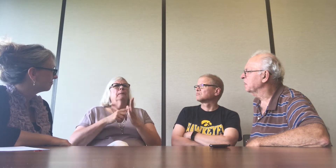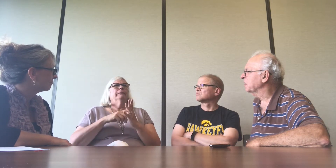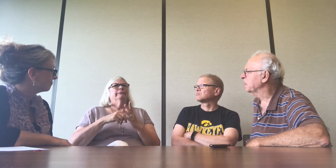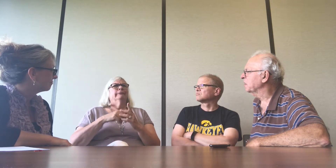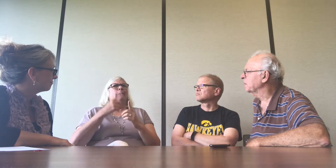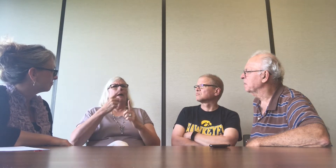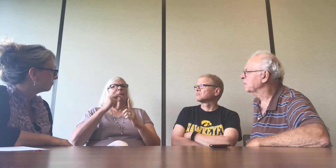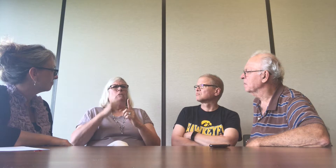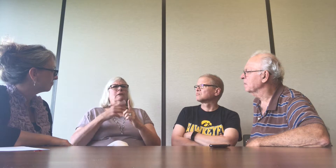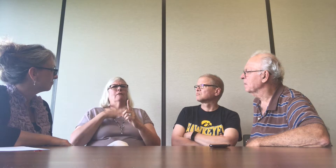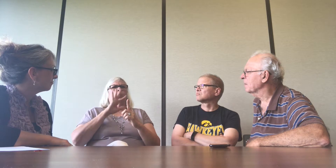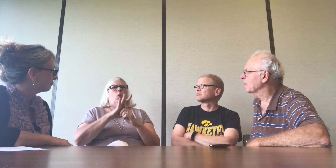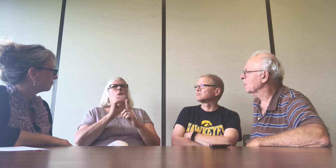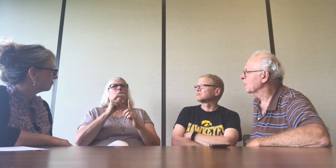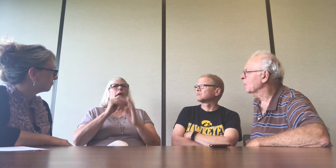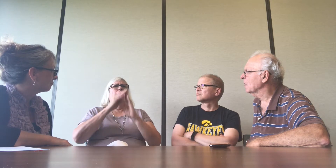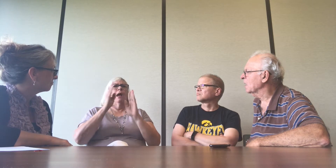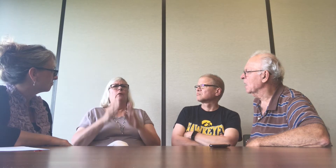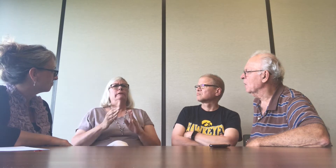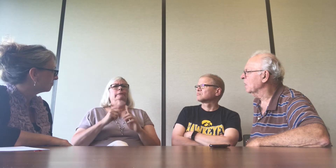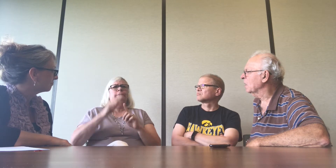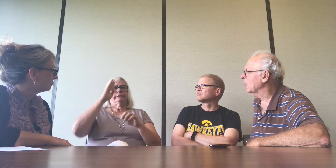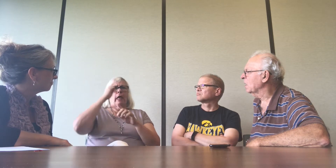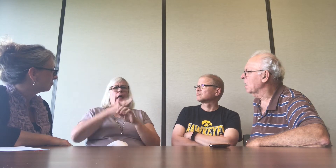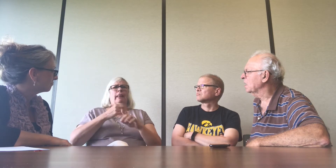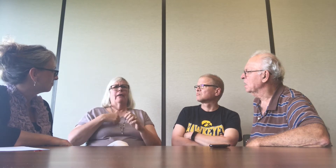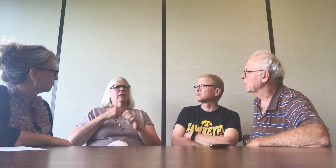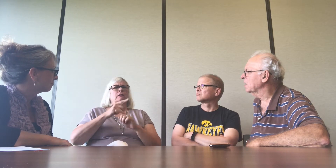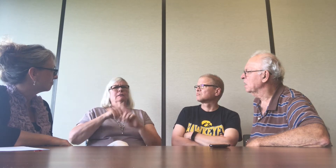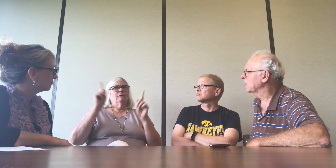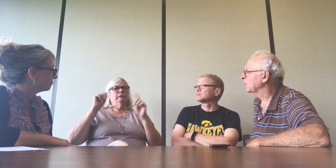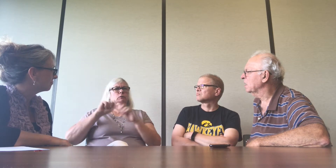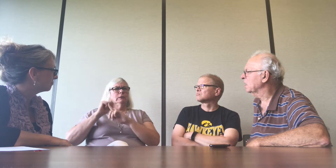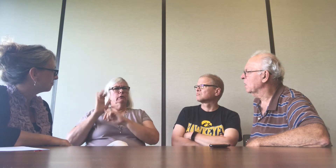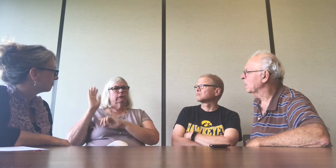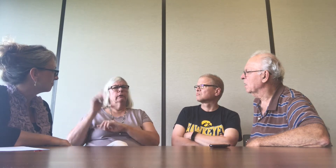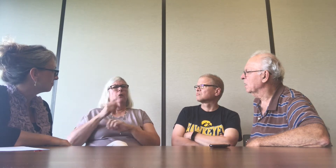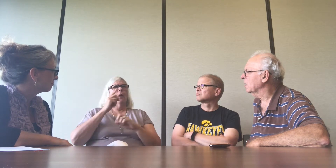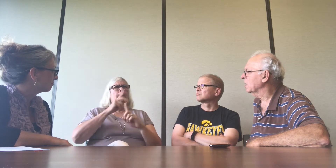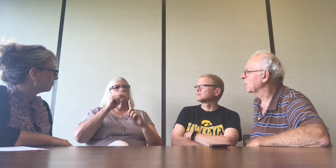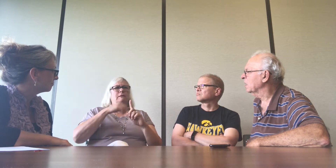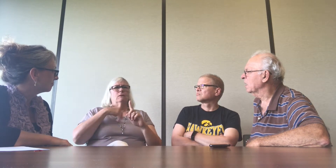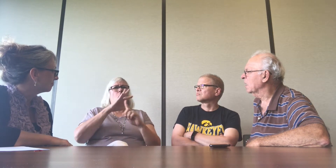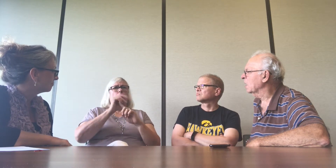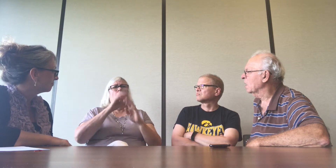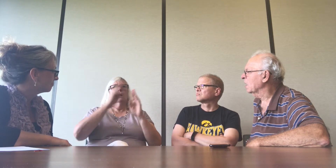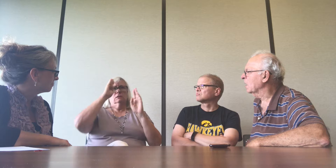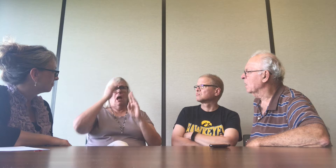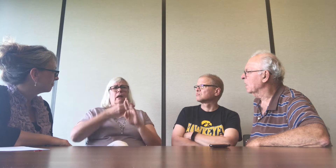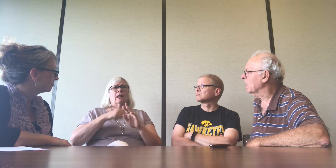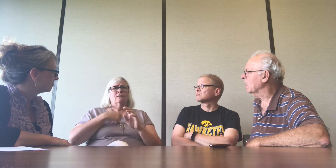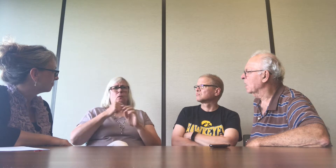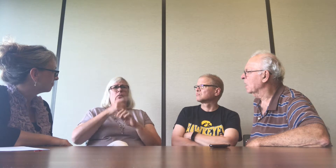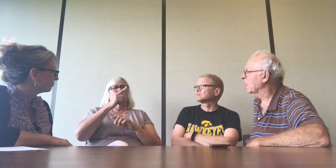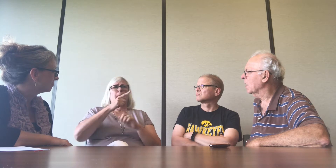long. Like one situation I know of, different from the one I talked about